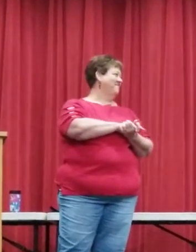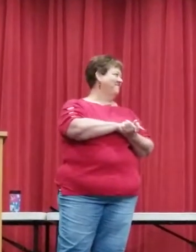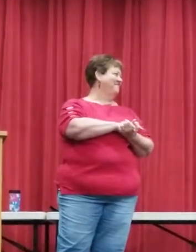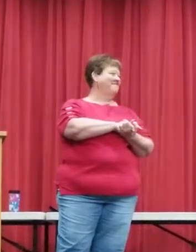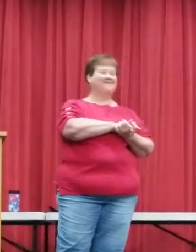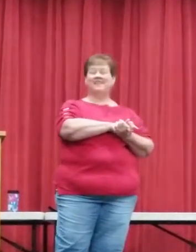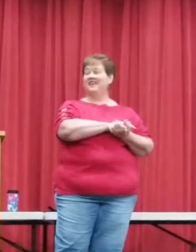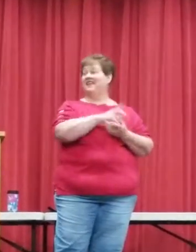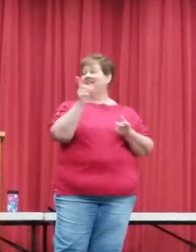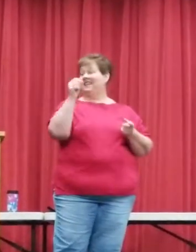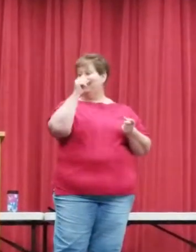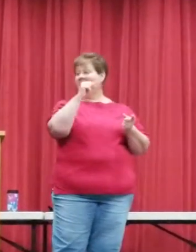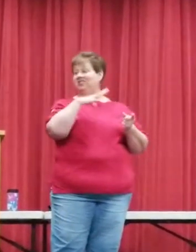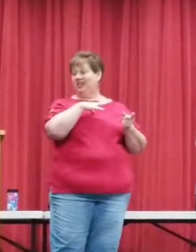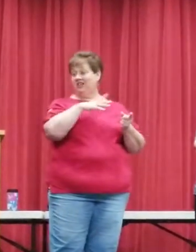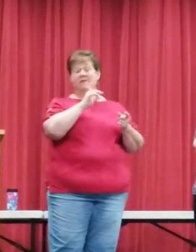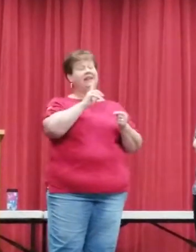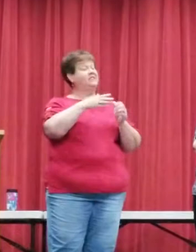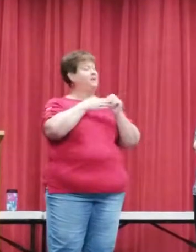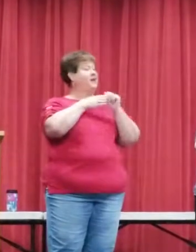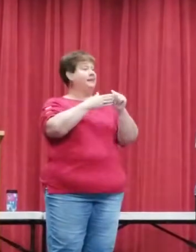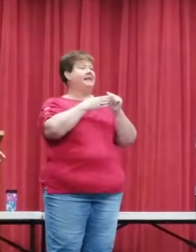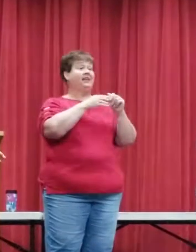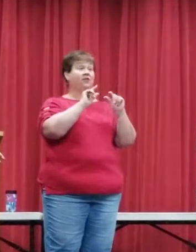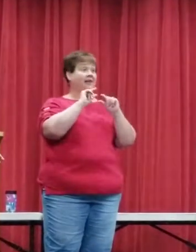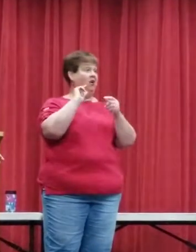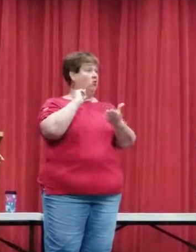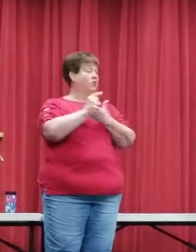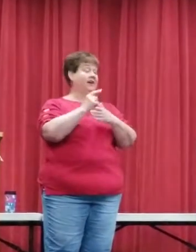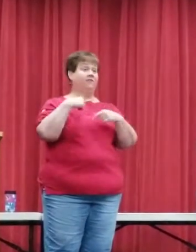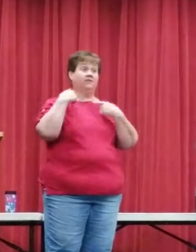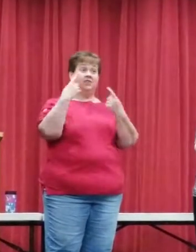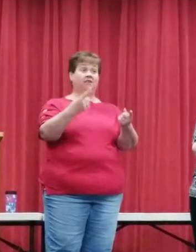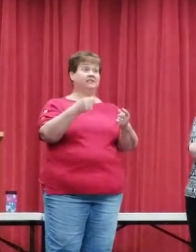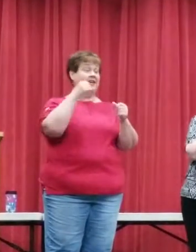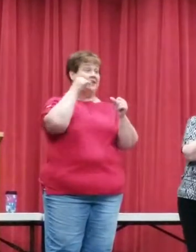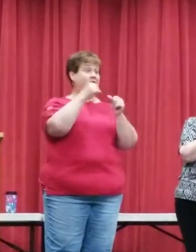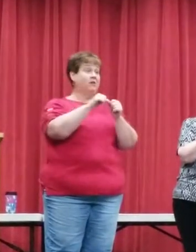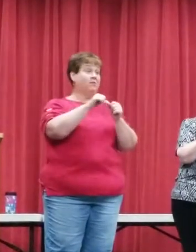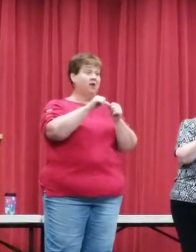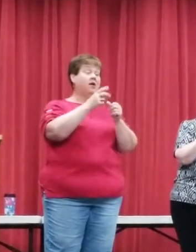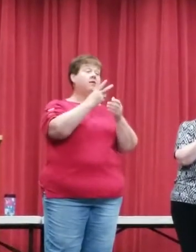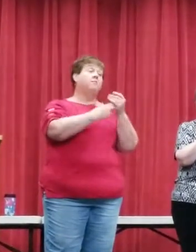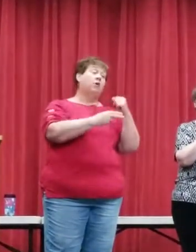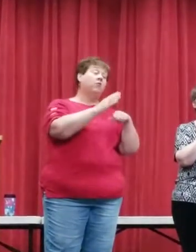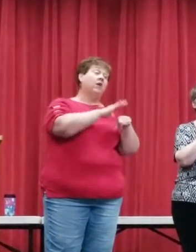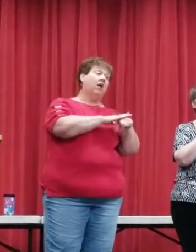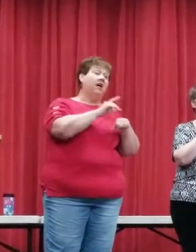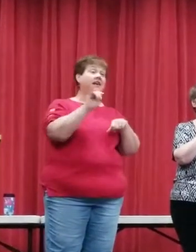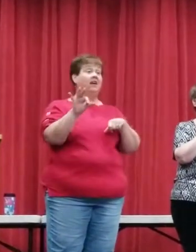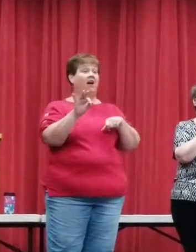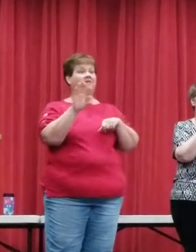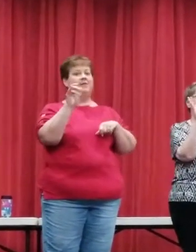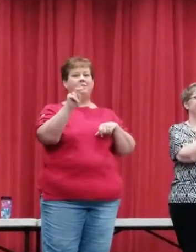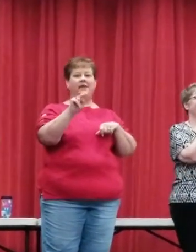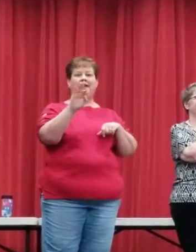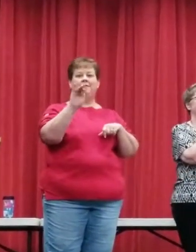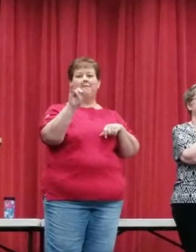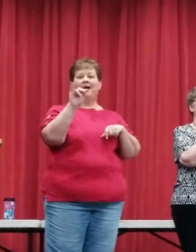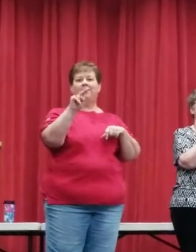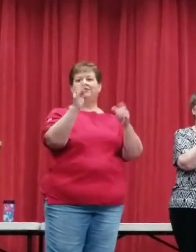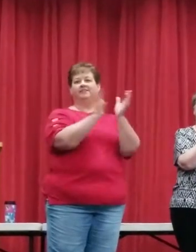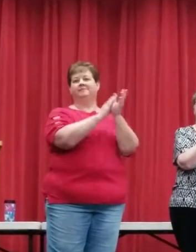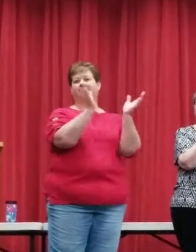This gentleman has been a leader in our grade for as long as I can remember, both on and off the soccer field, Ben Matter.